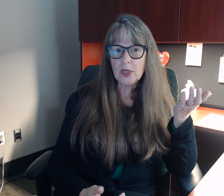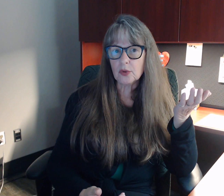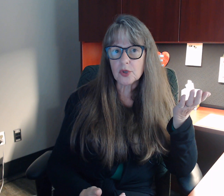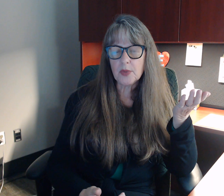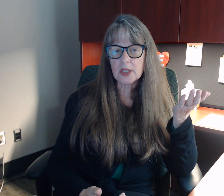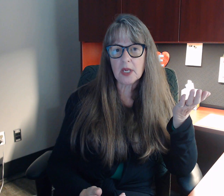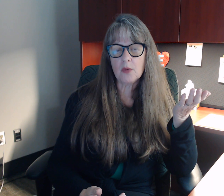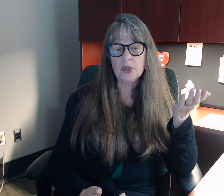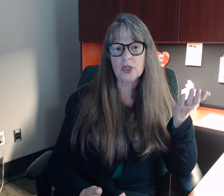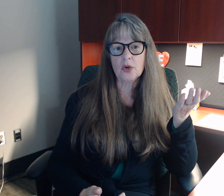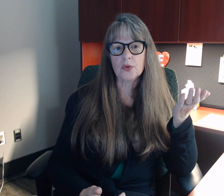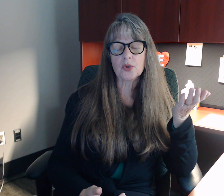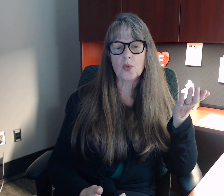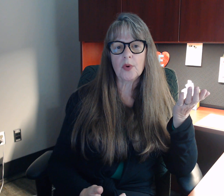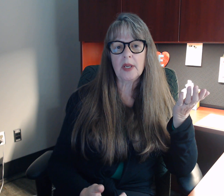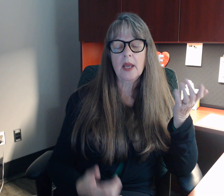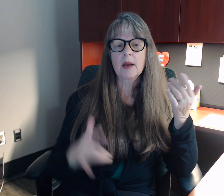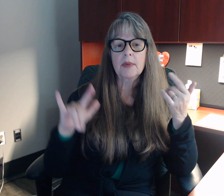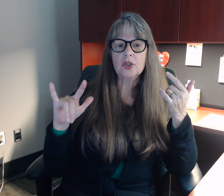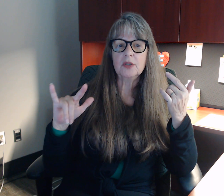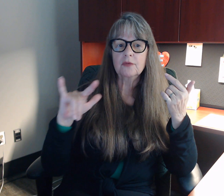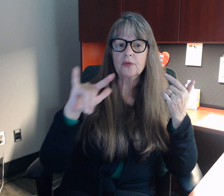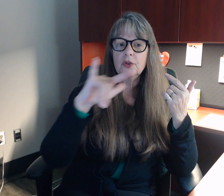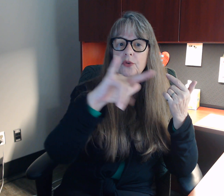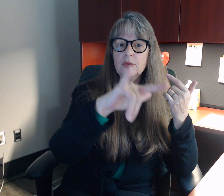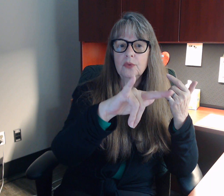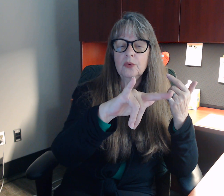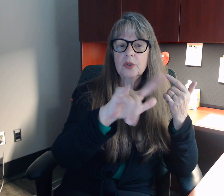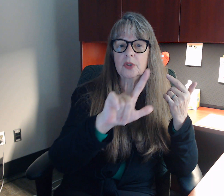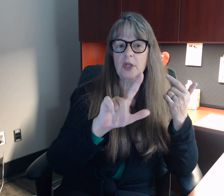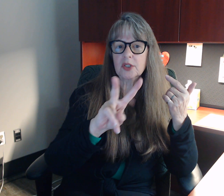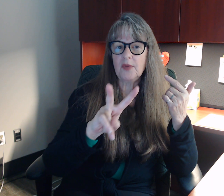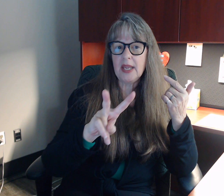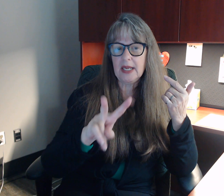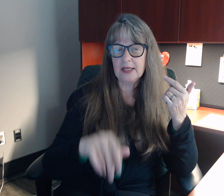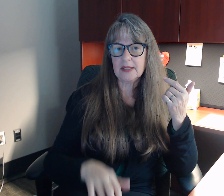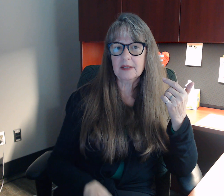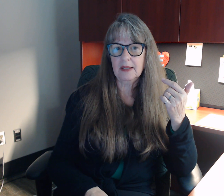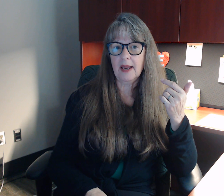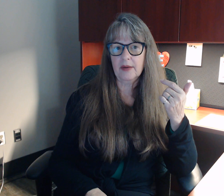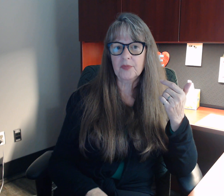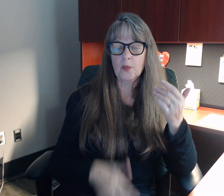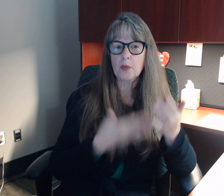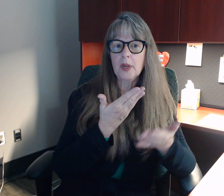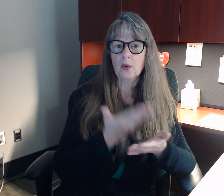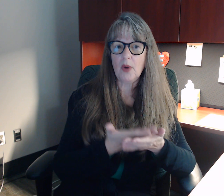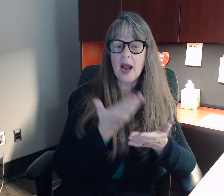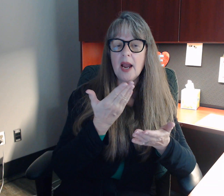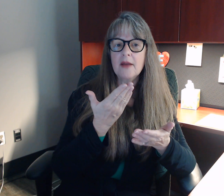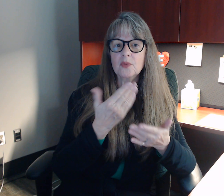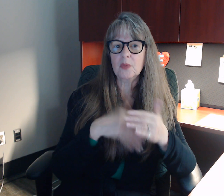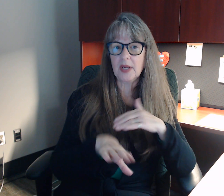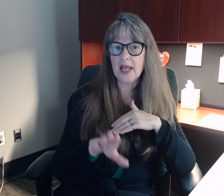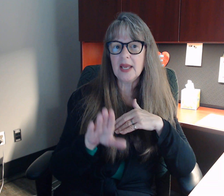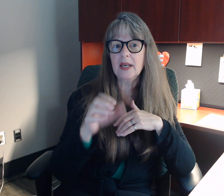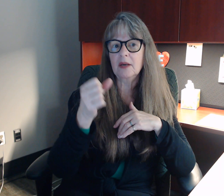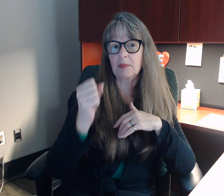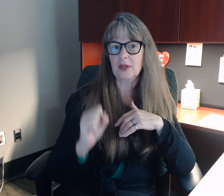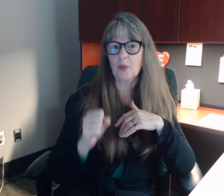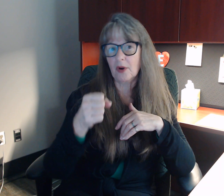or 2 weeks ago when she told the story, but she flew to Las Vegas. Yeah. And when we arrived, we went in and played the one-armed